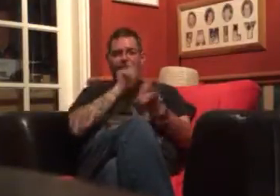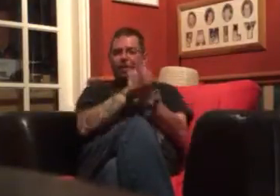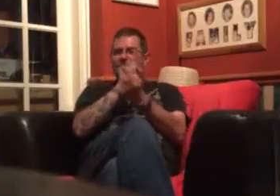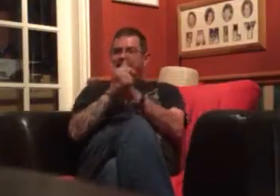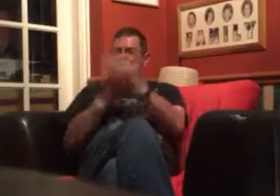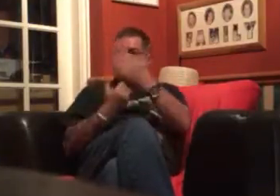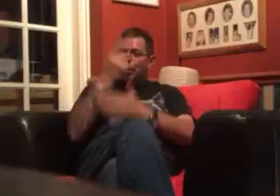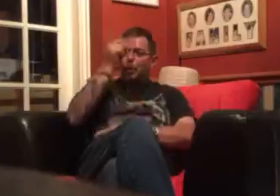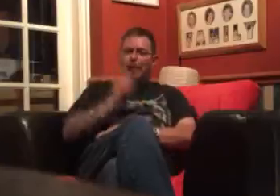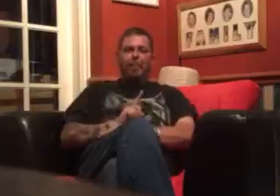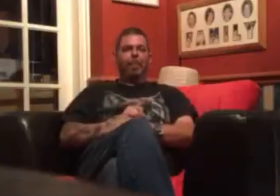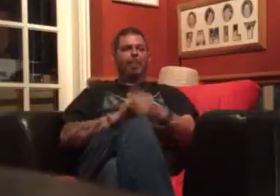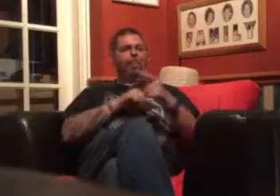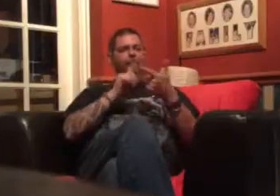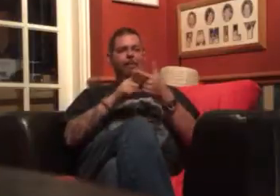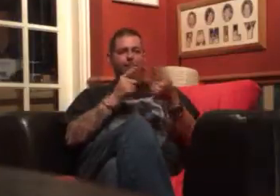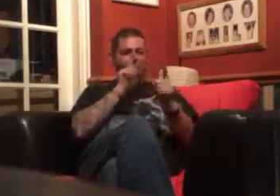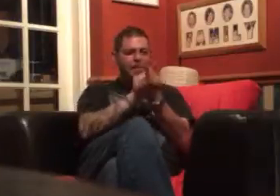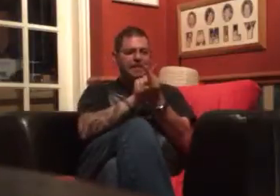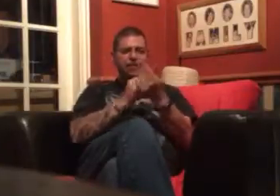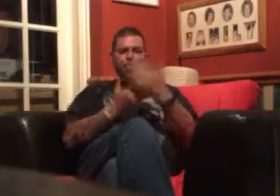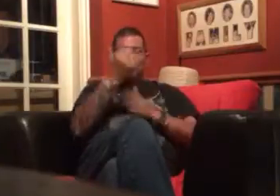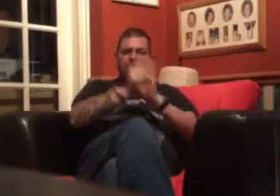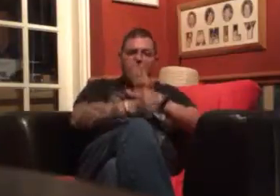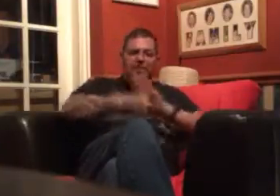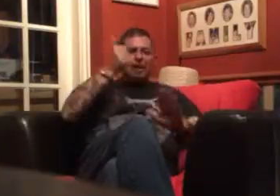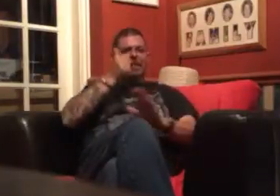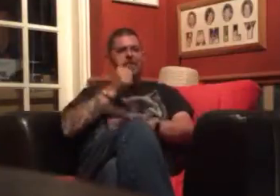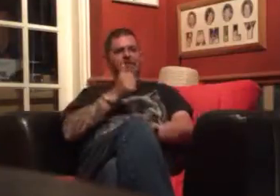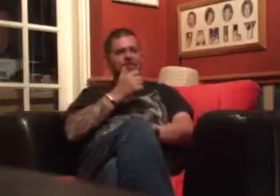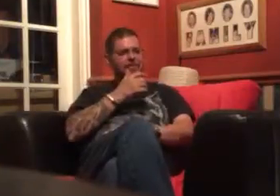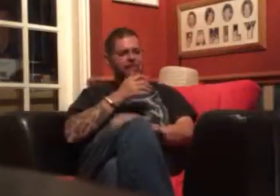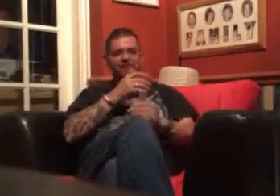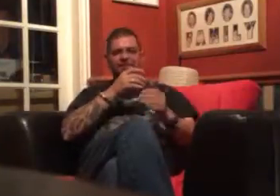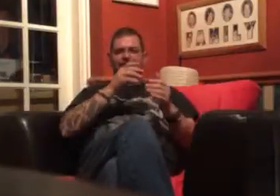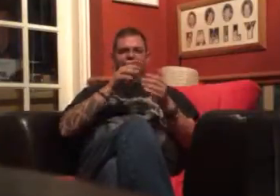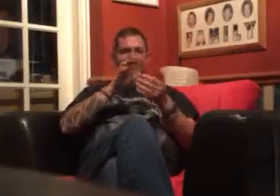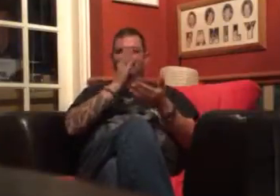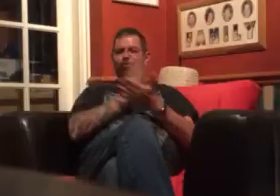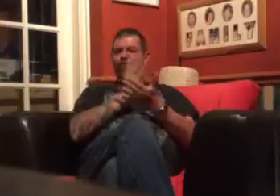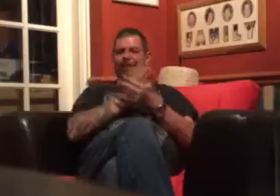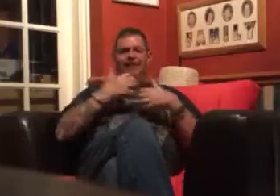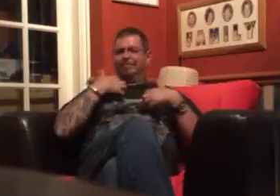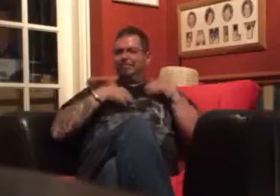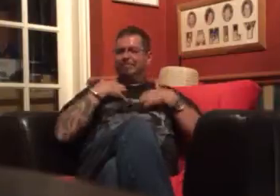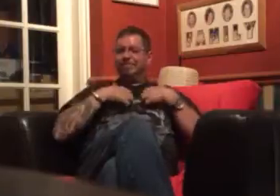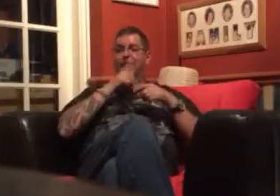and obviously I'm meeting new people all the time, I'm meeting with new skills, and it's